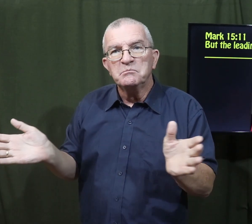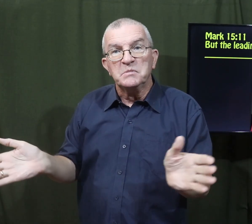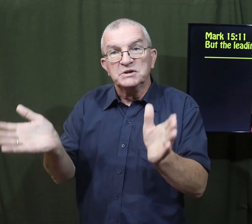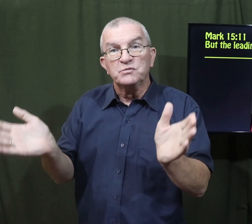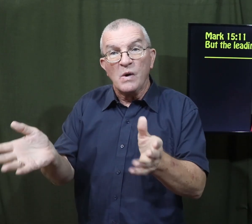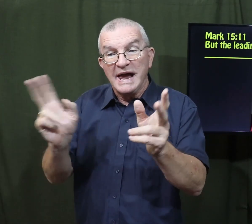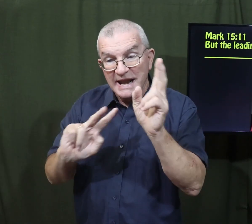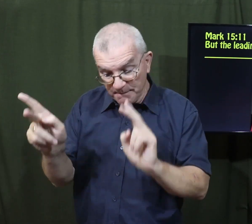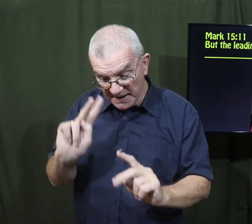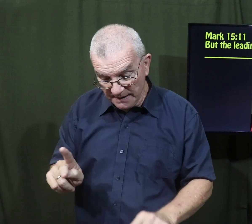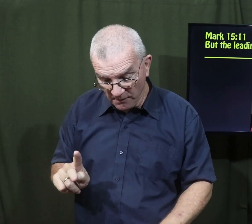persuaded the people